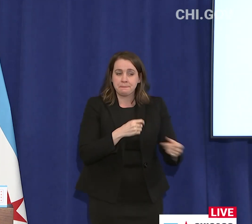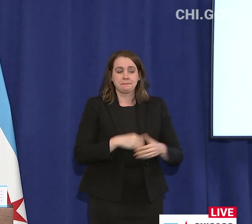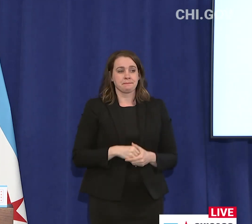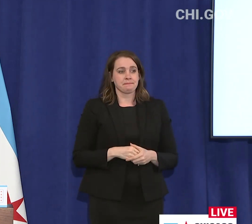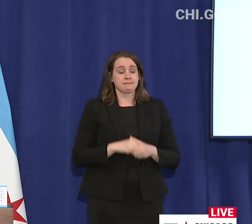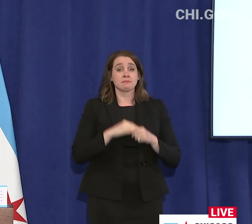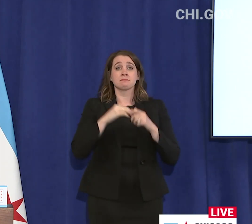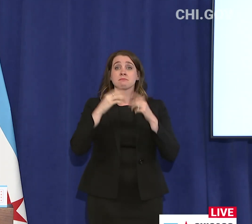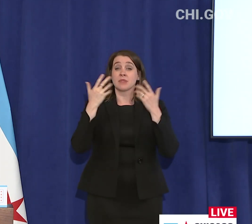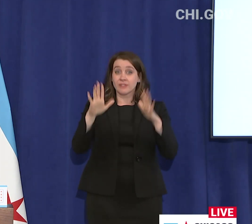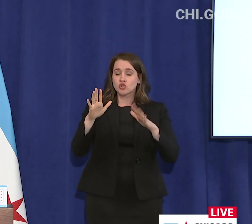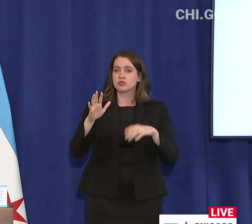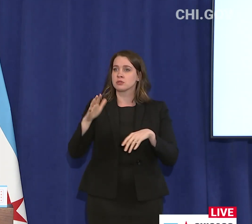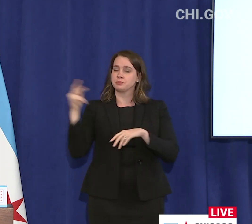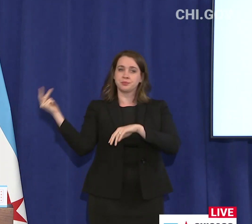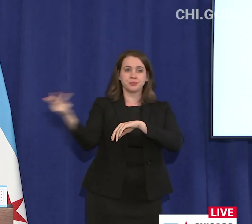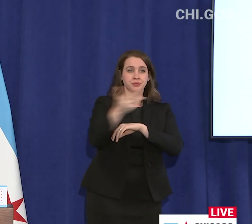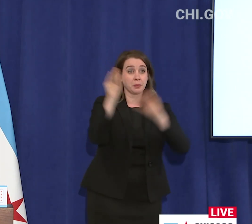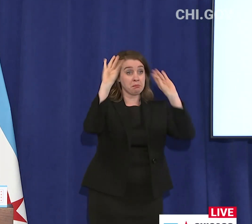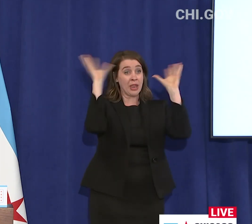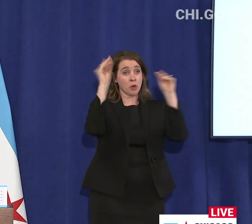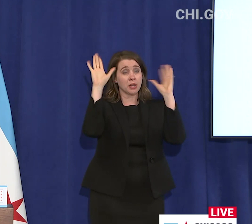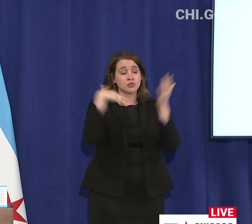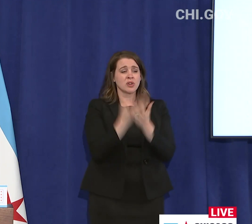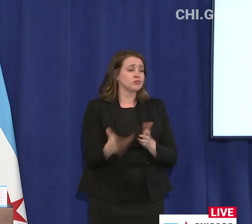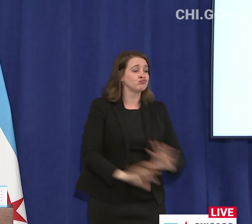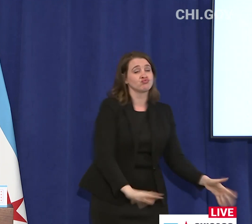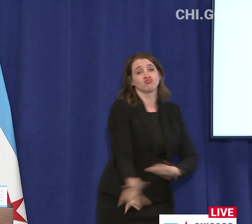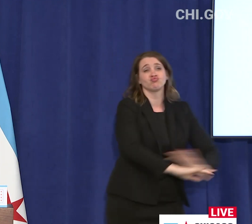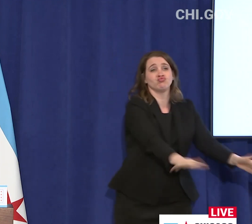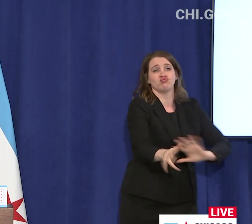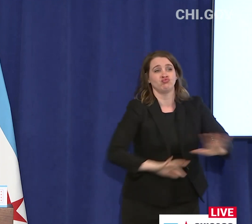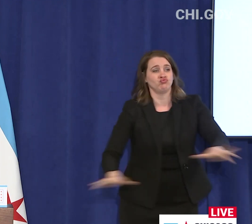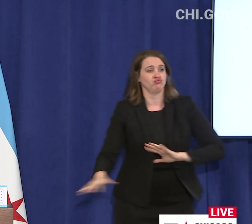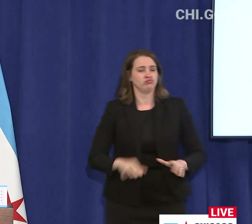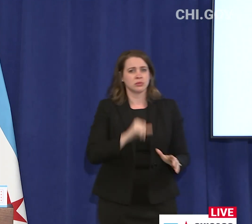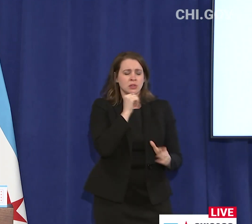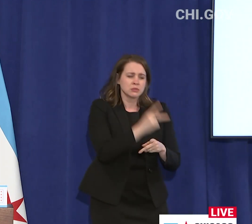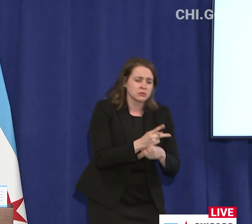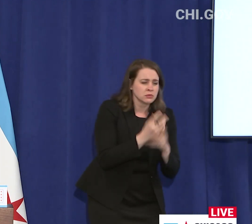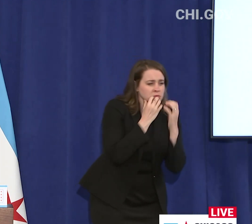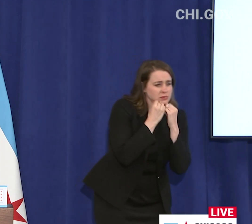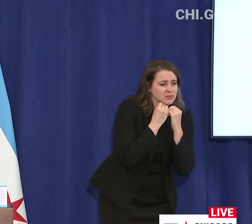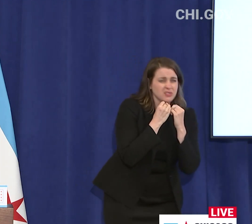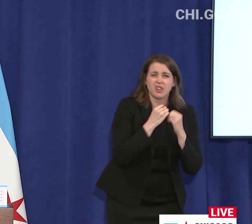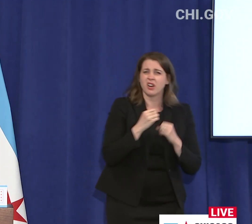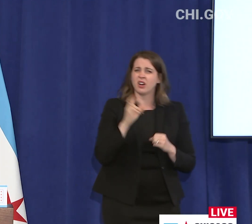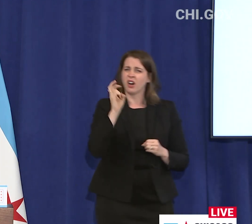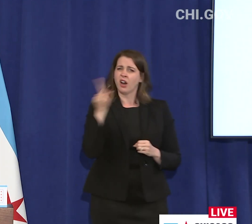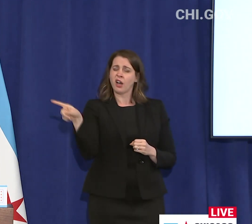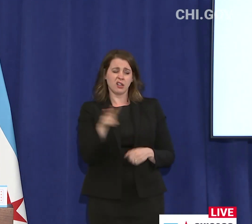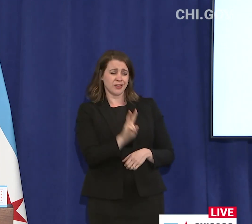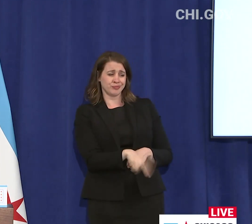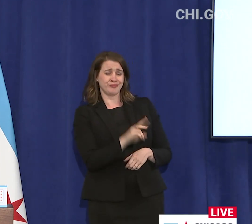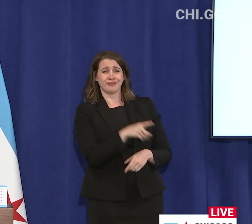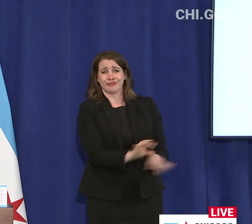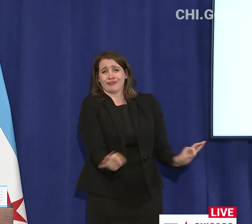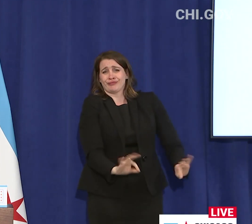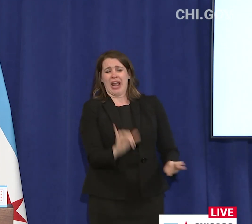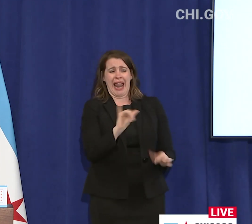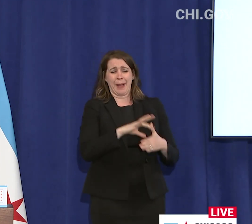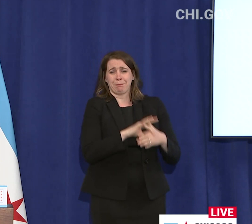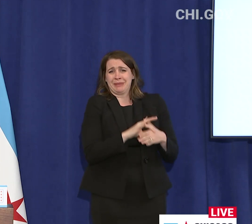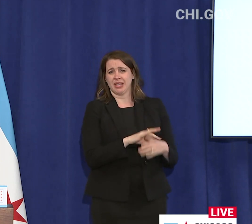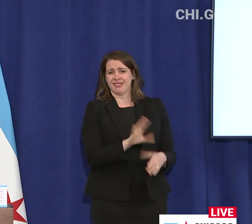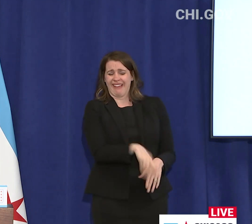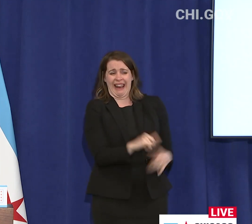paramedics came, how callously they treated him, almost like he was a piece of meat.